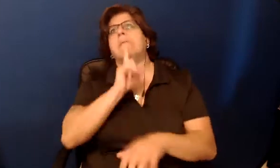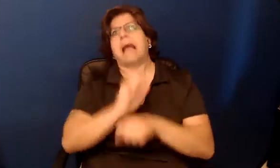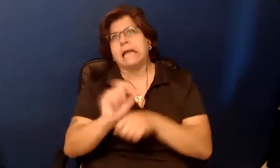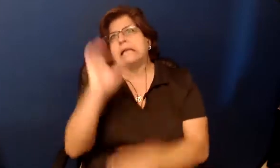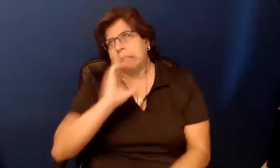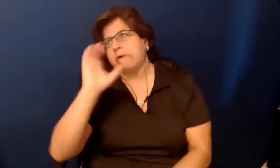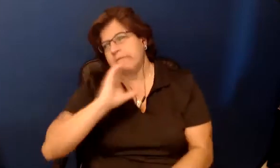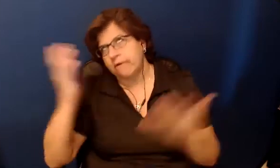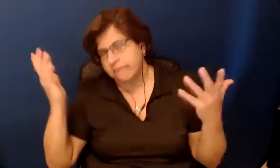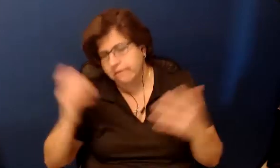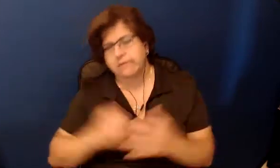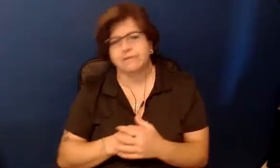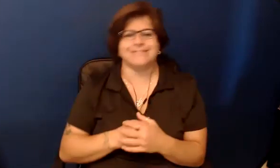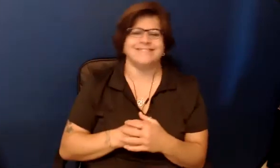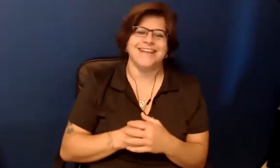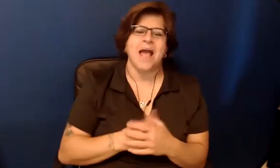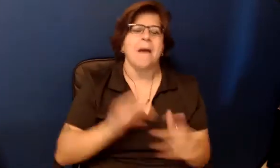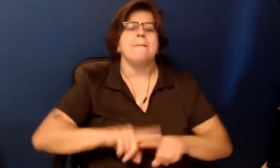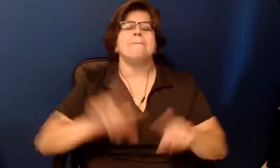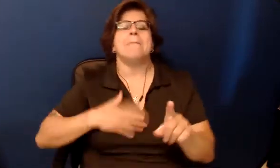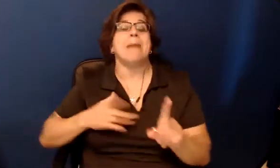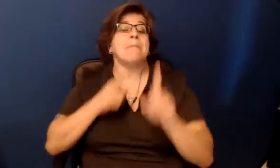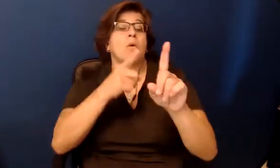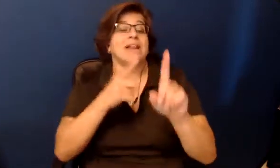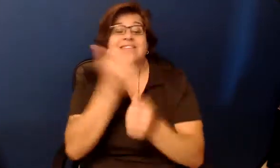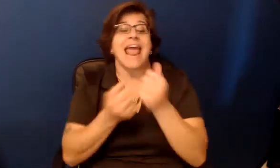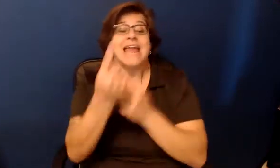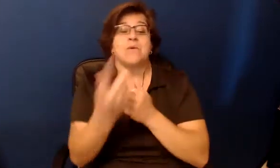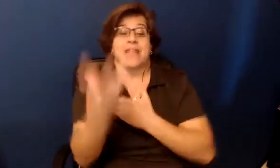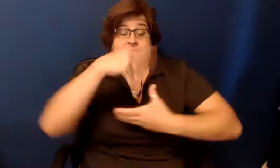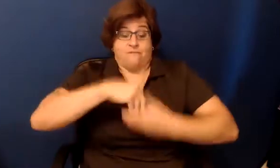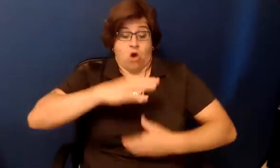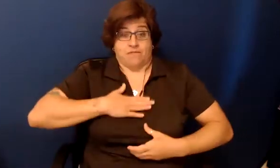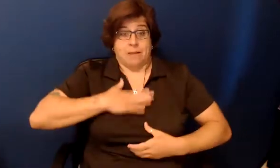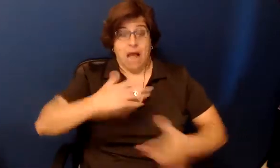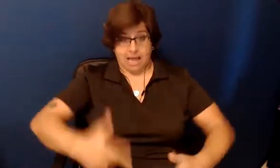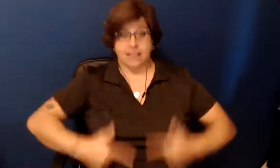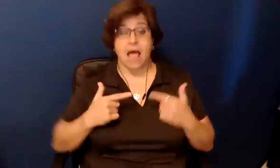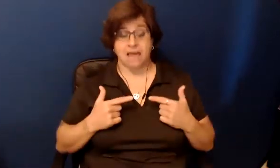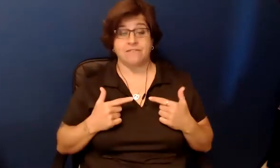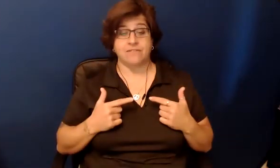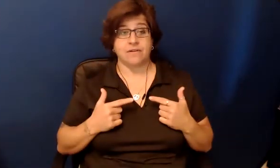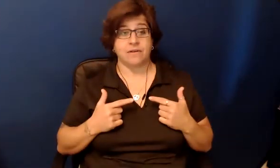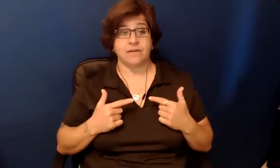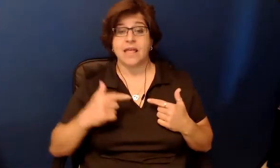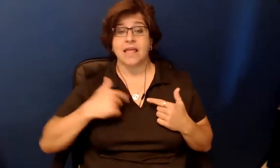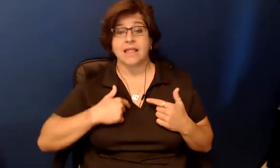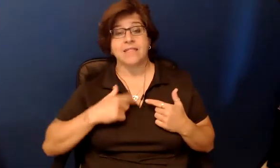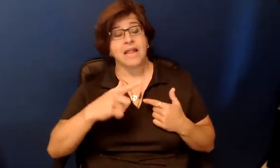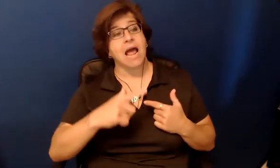Of course, I can't find anything when I'm looking for it, but what it meant at the very end of all of that is for anybody in my life, like Pat Wood, for instance,